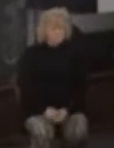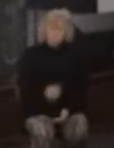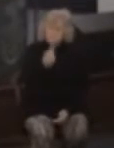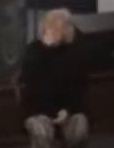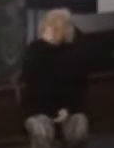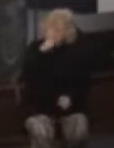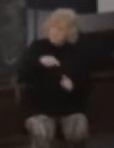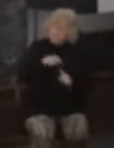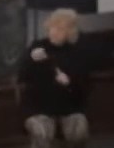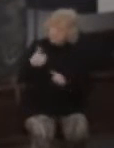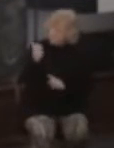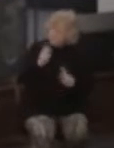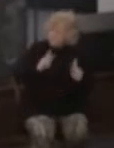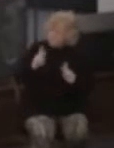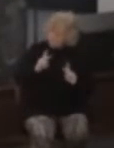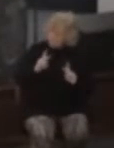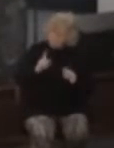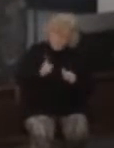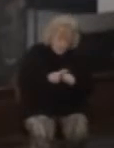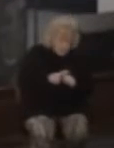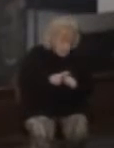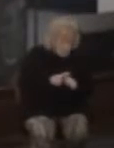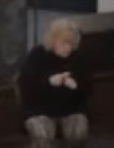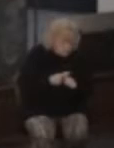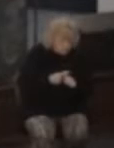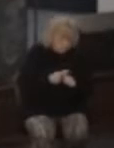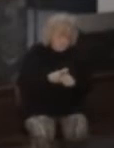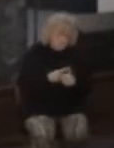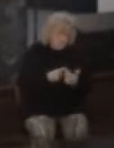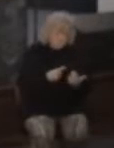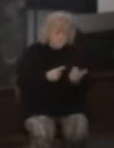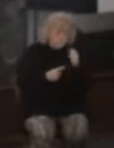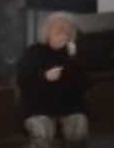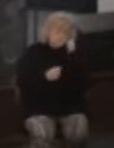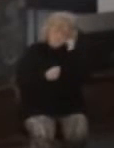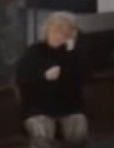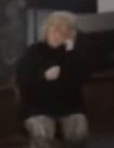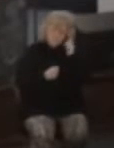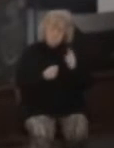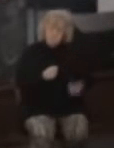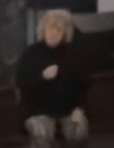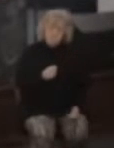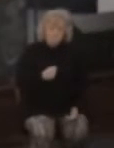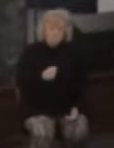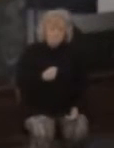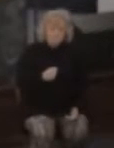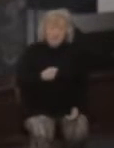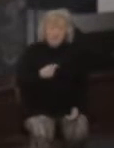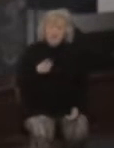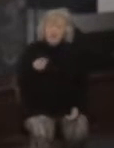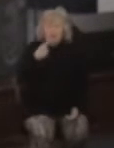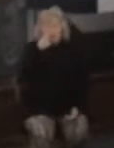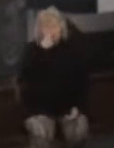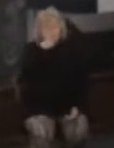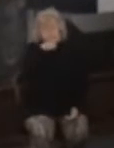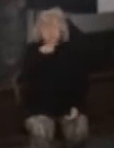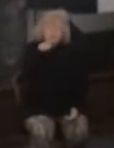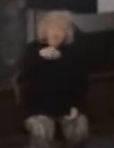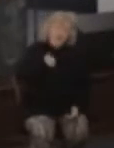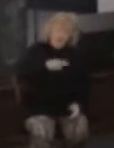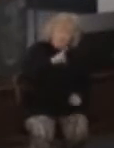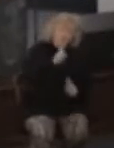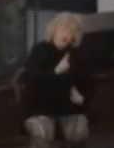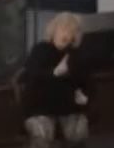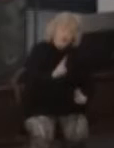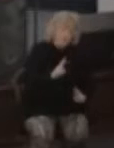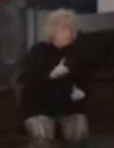about other people before you. I mean, it's not enough that you just don't mind the other person getting some honor, but you should